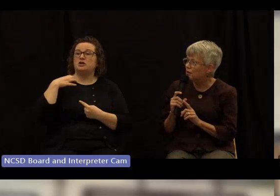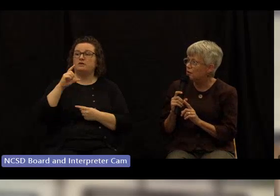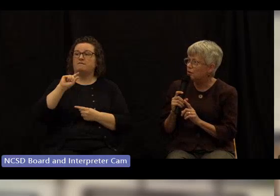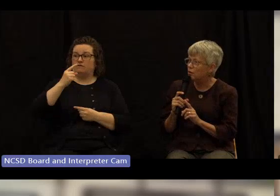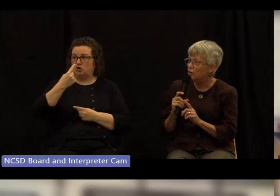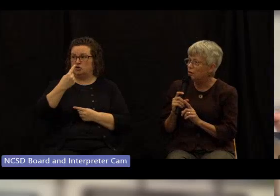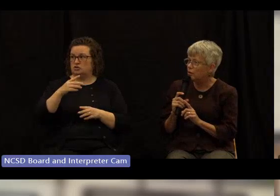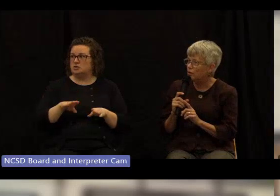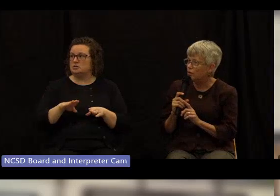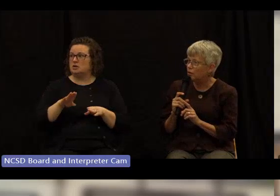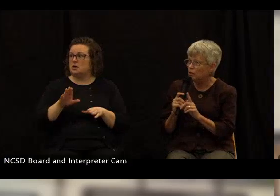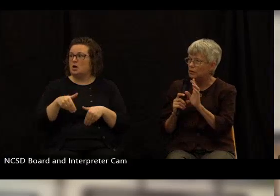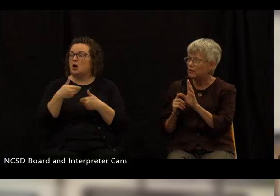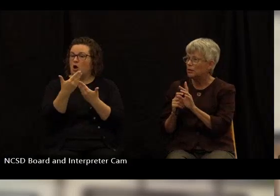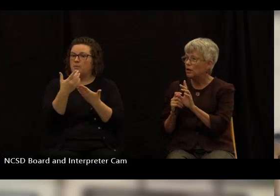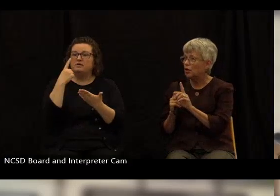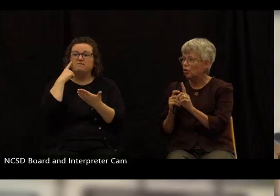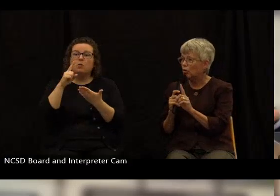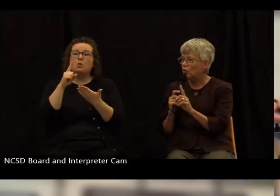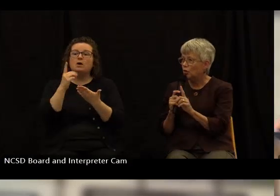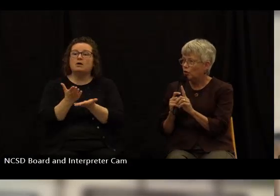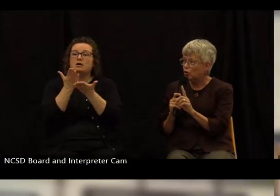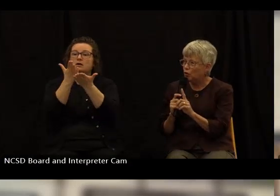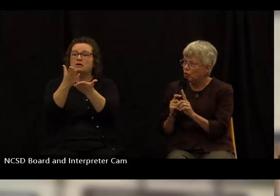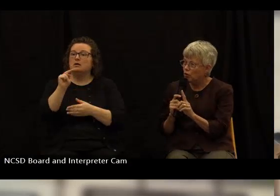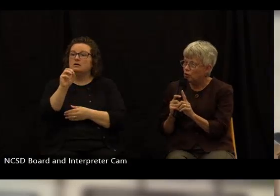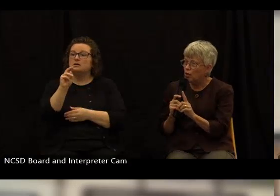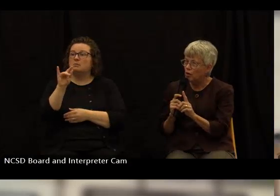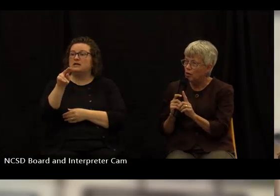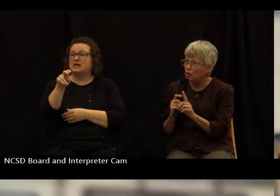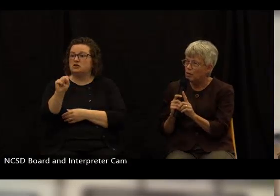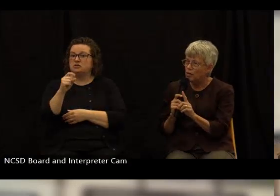floor to nominations. Are there any nominations for the position of board chair?